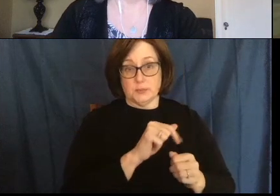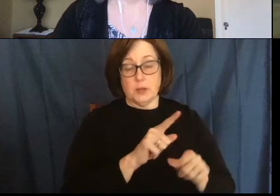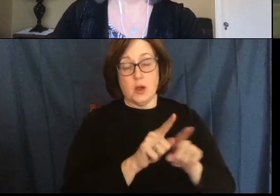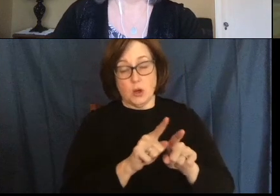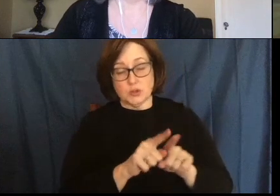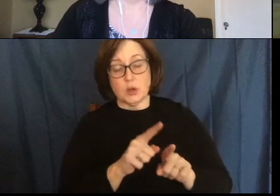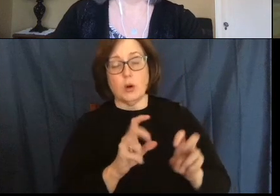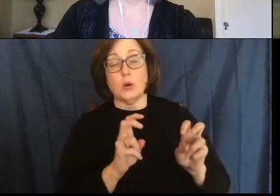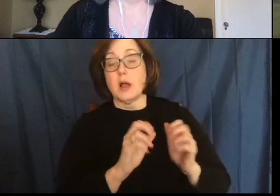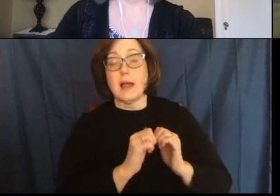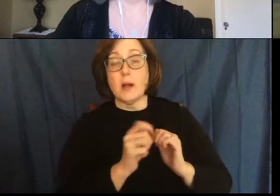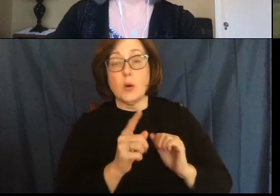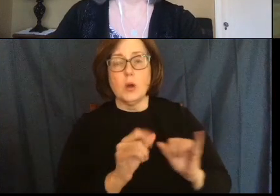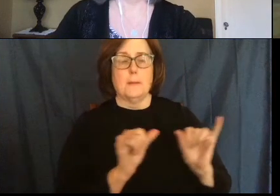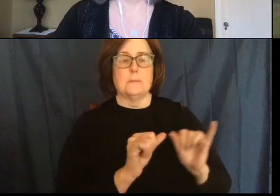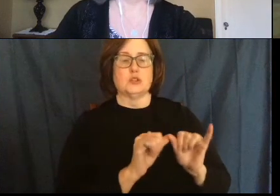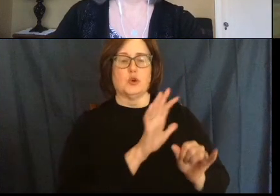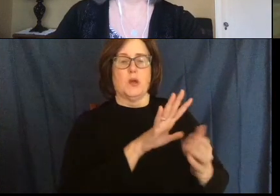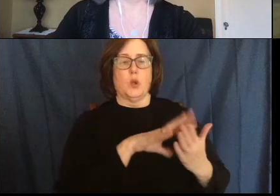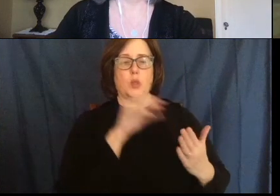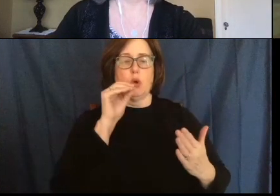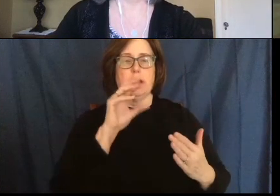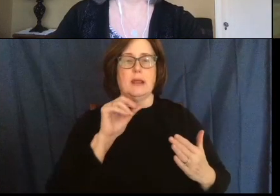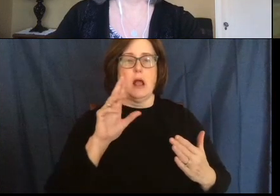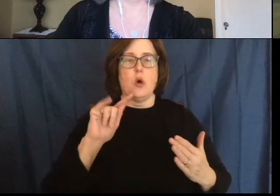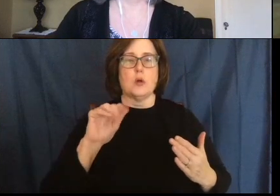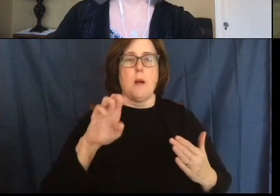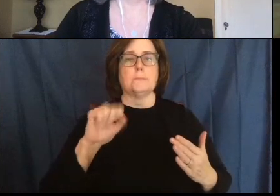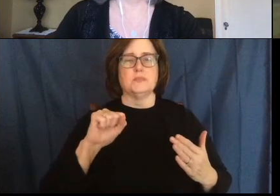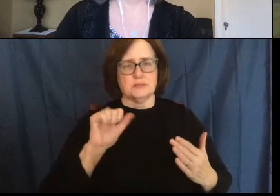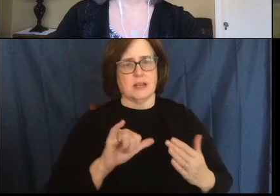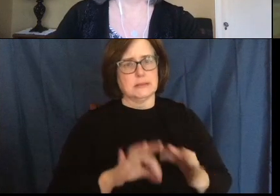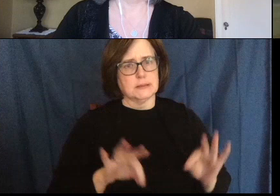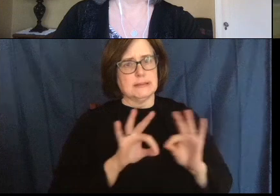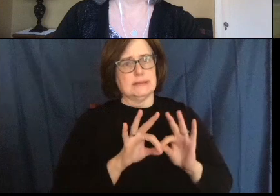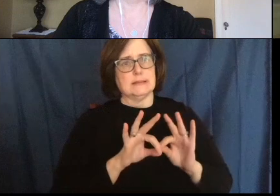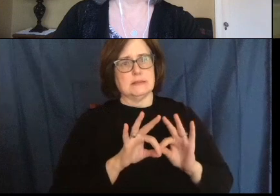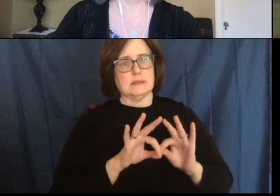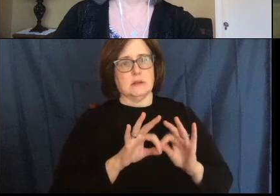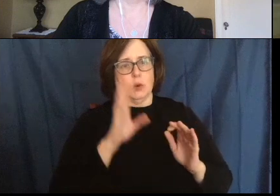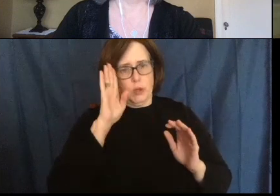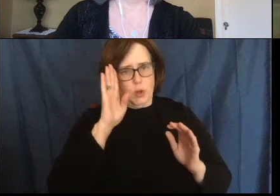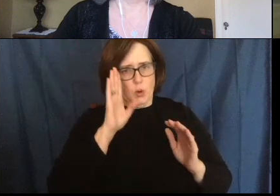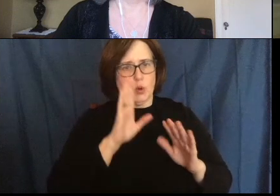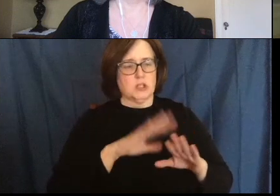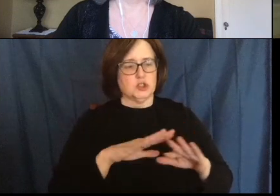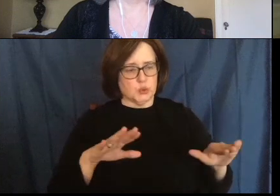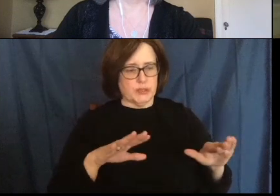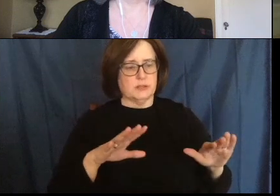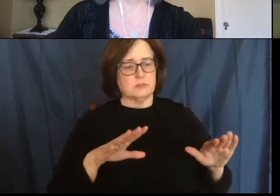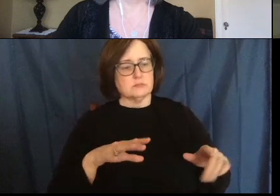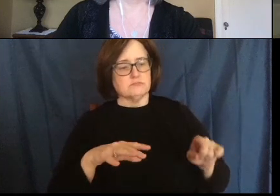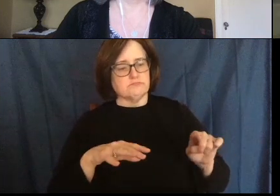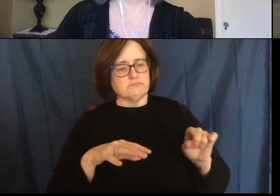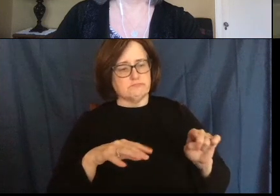for everyone involved in that. And we know that children develop at their own specific timing